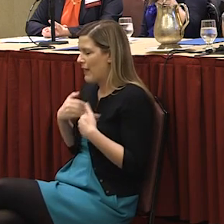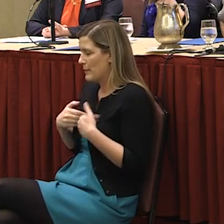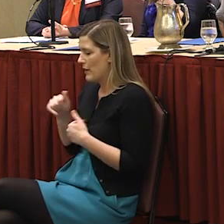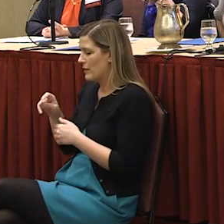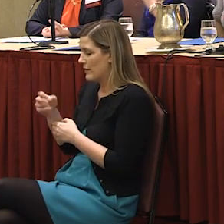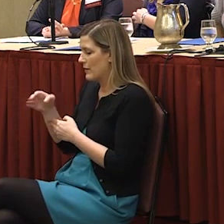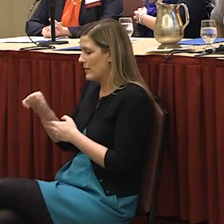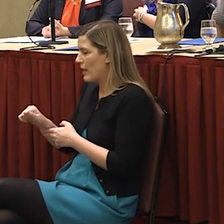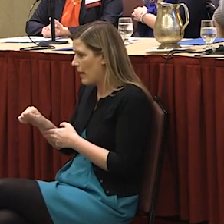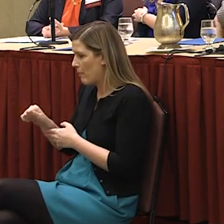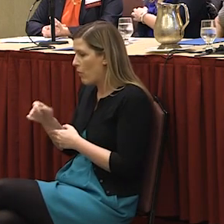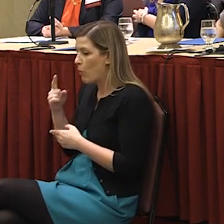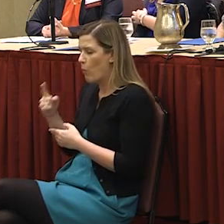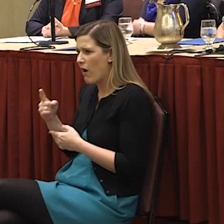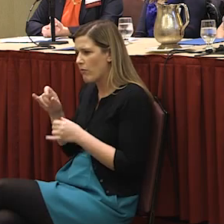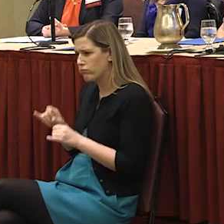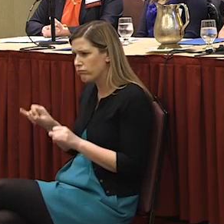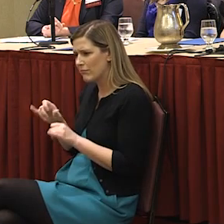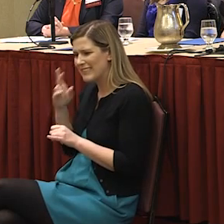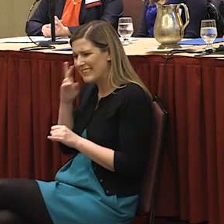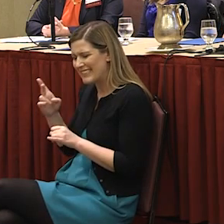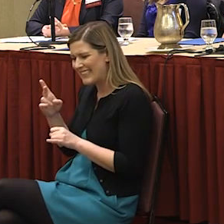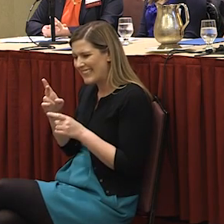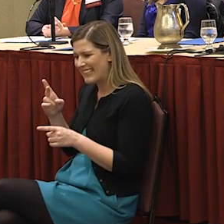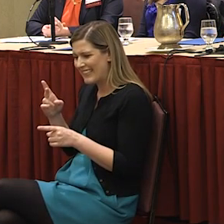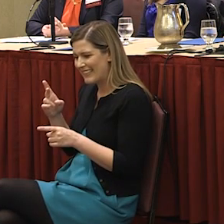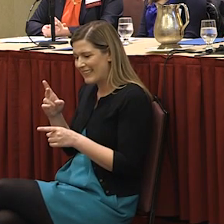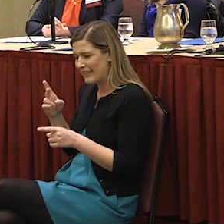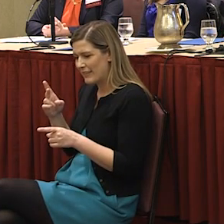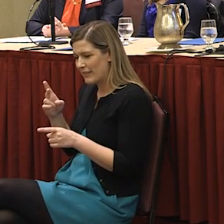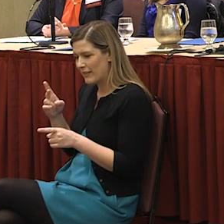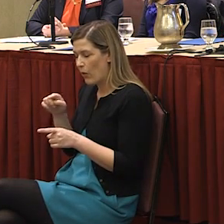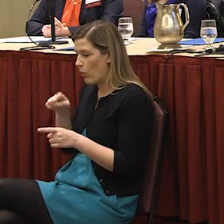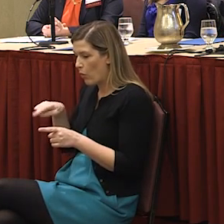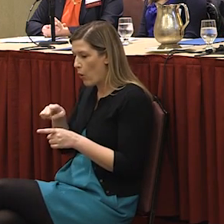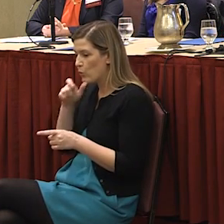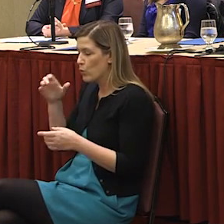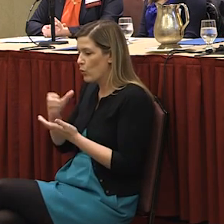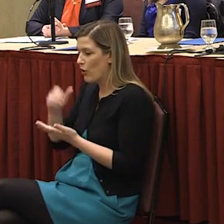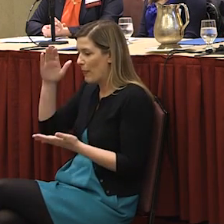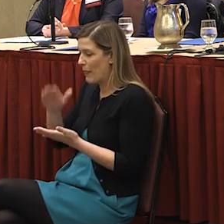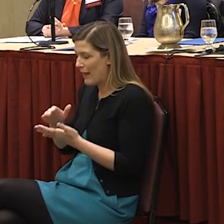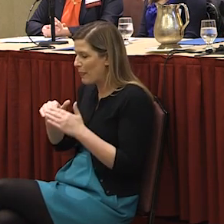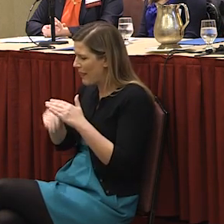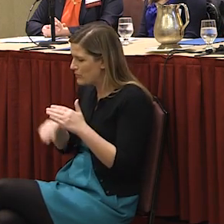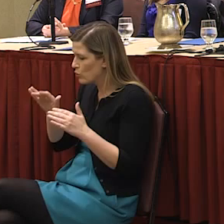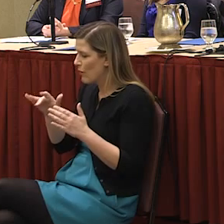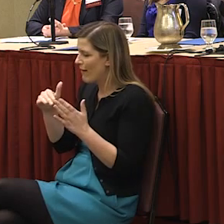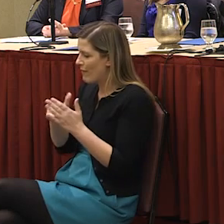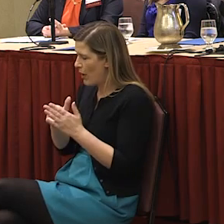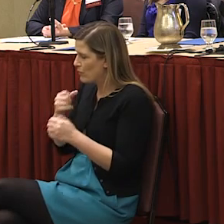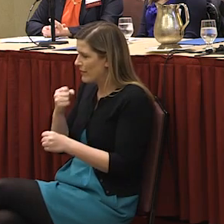the common themes that we're going to see again is adults who earn less than $25,000 per year have a significantly